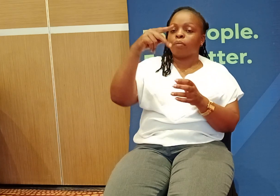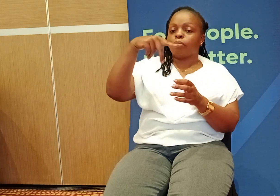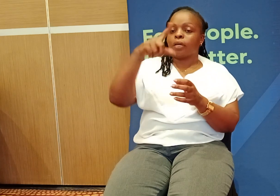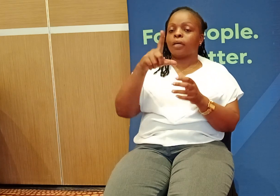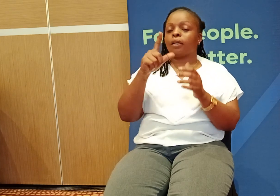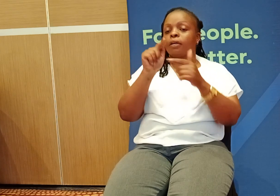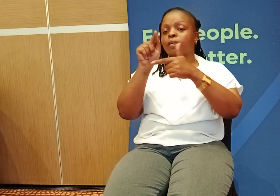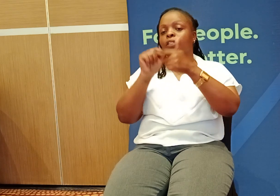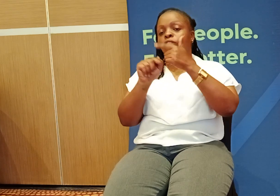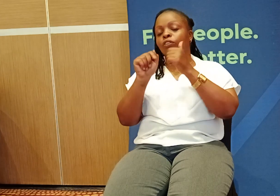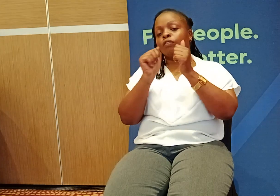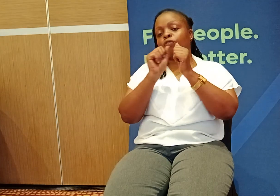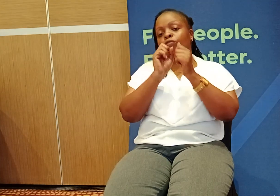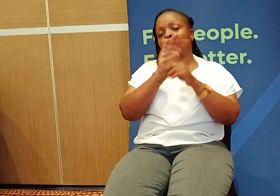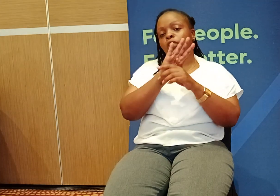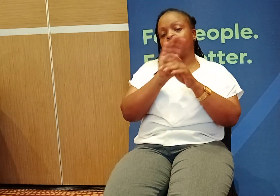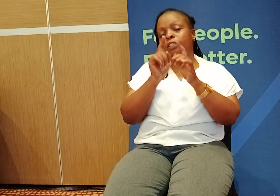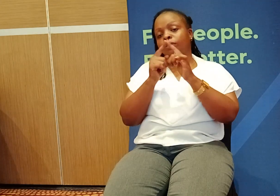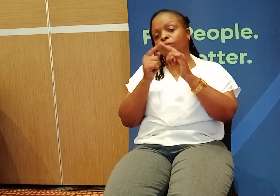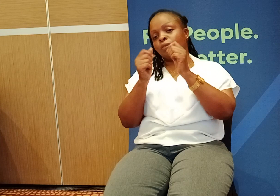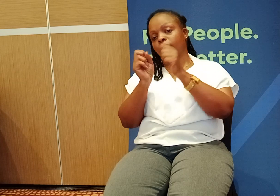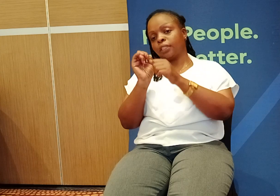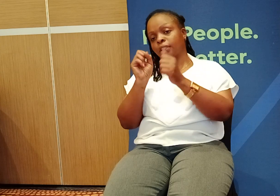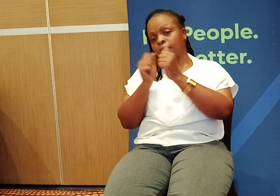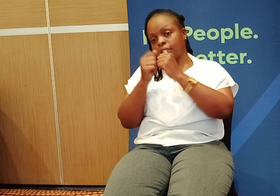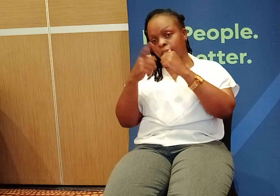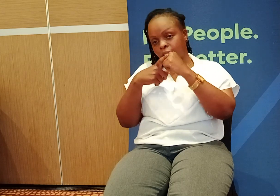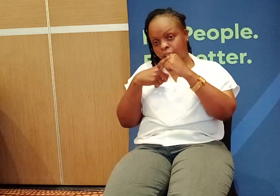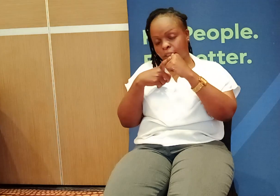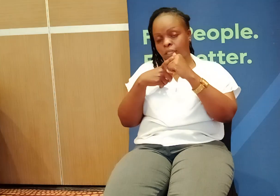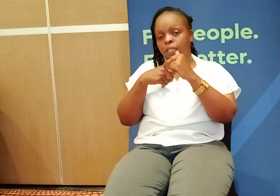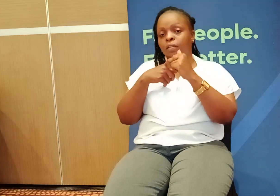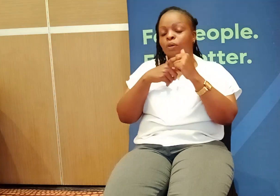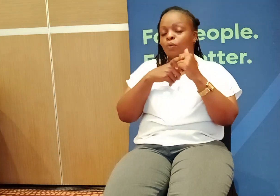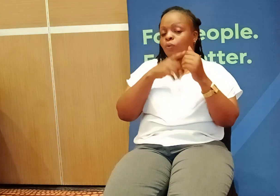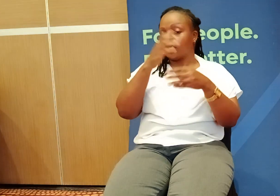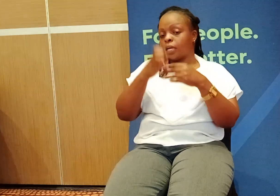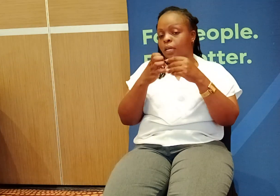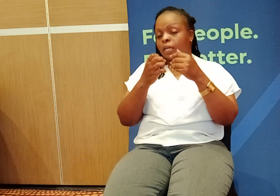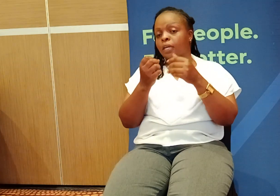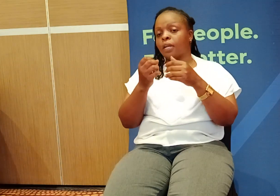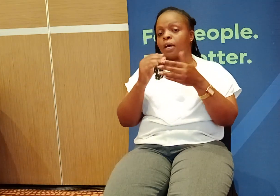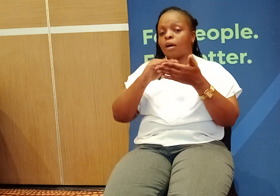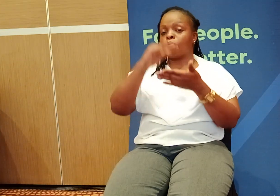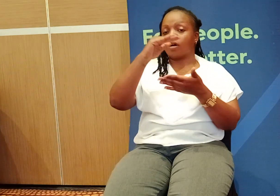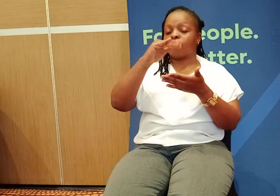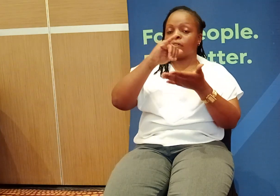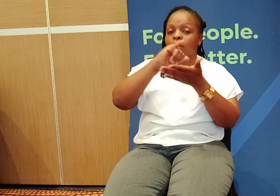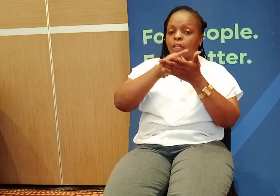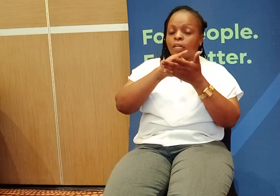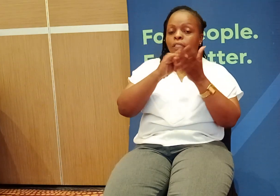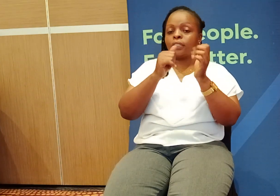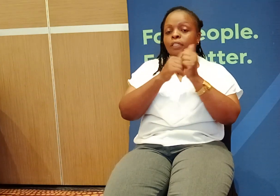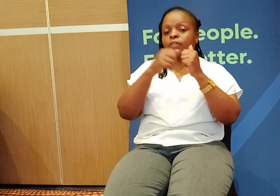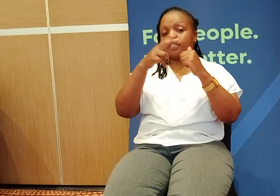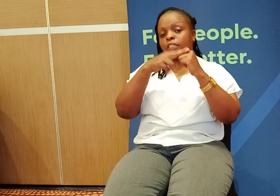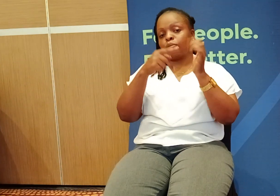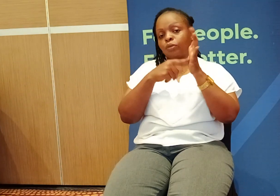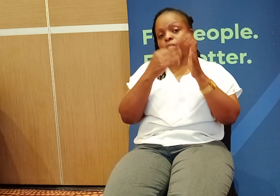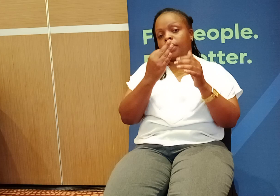between 14 and 16. We ended up above that, 17.3. I've talked to the strategies that we'll employ to get